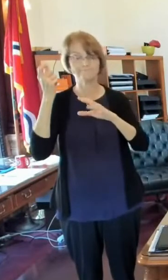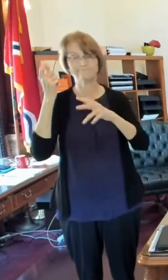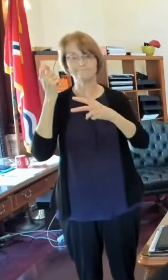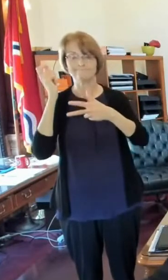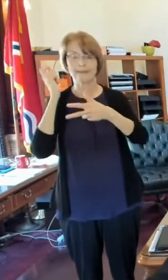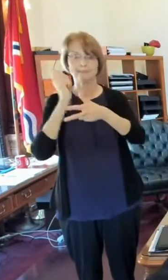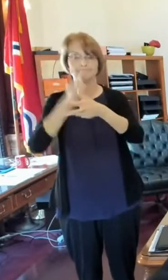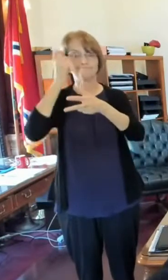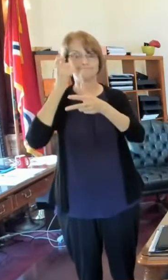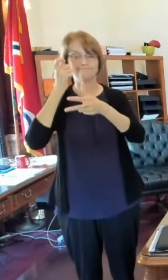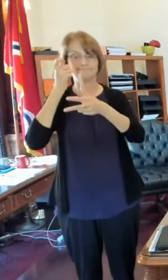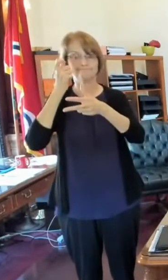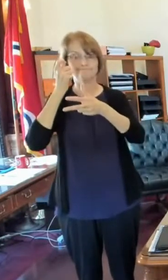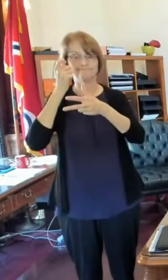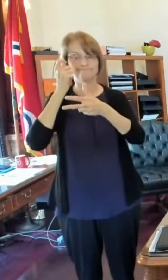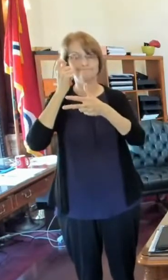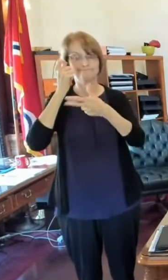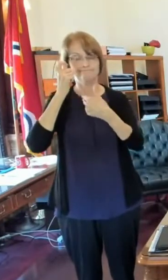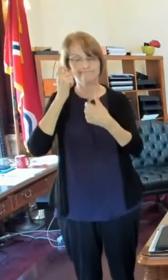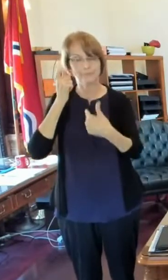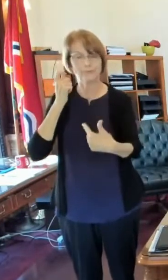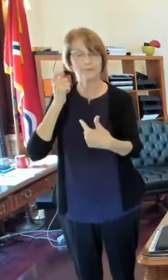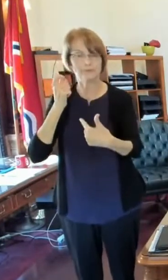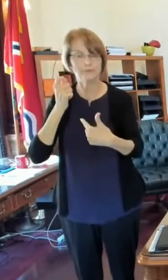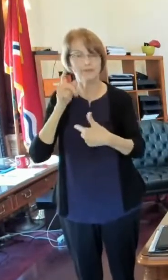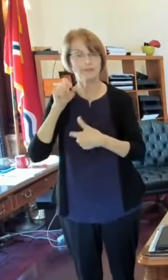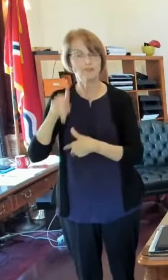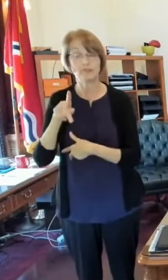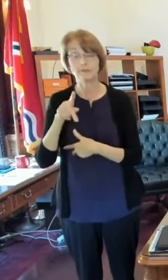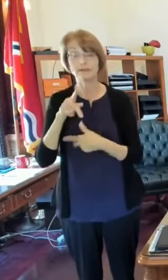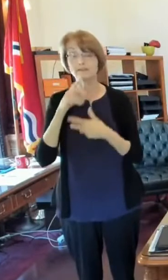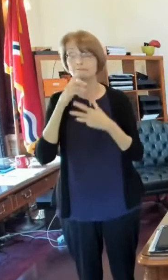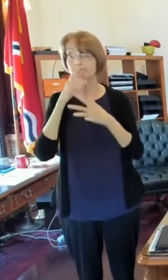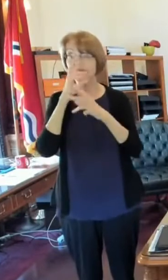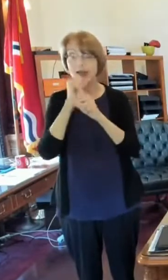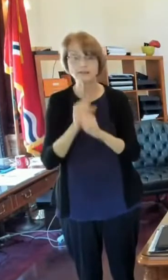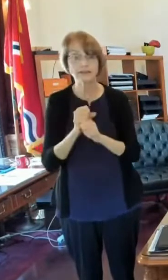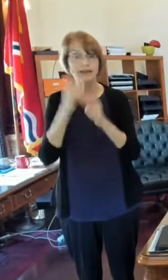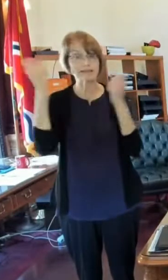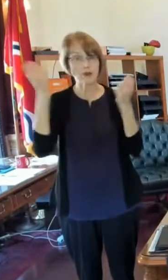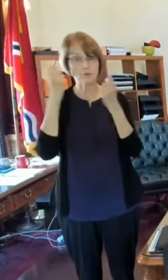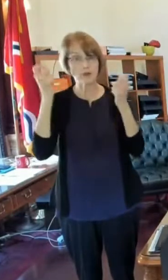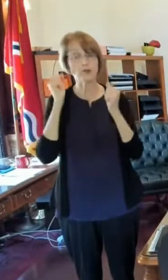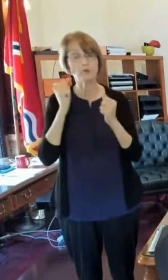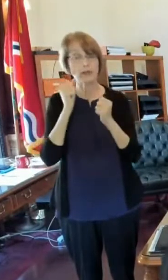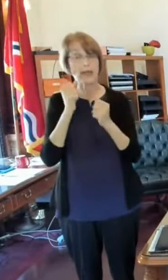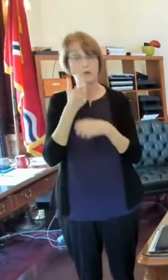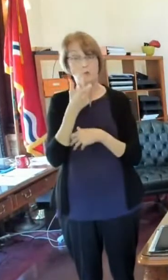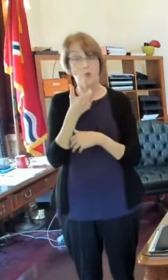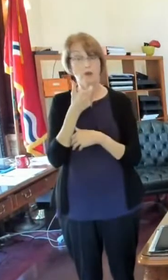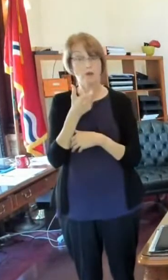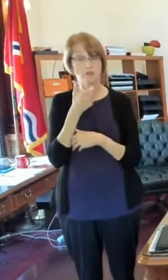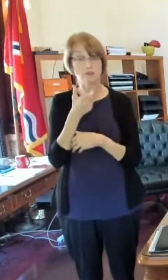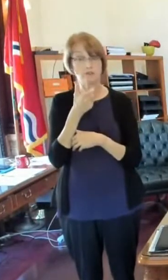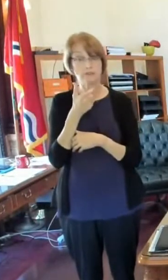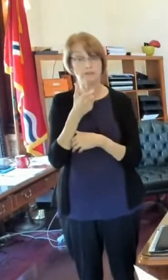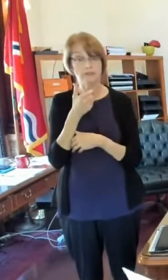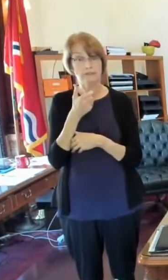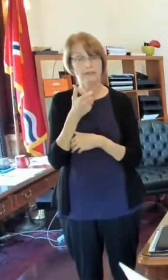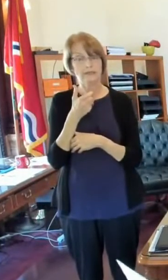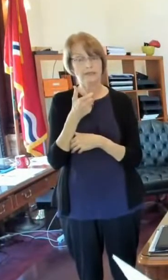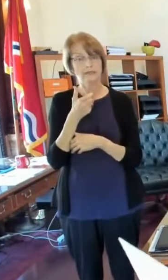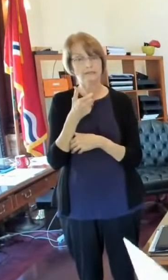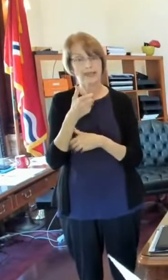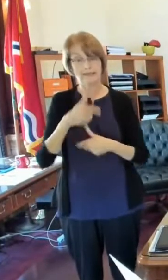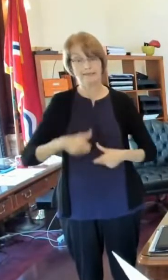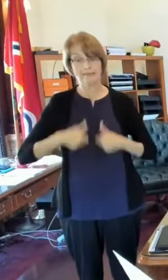for those of you that are interested, and it's pretty fascinating, I have to tell you. You will be able to watch the live streaming